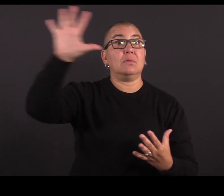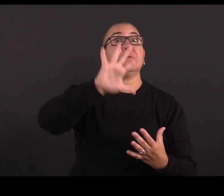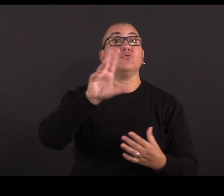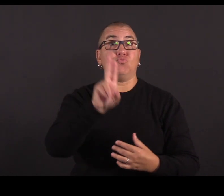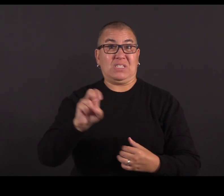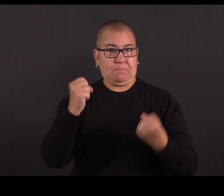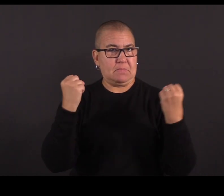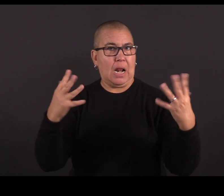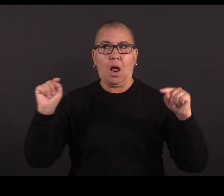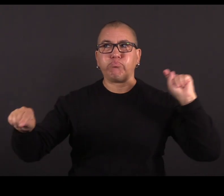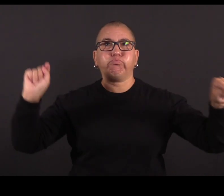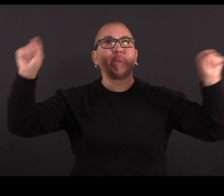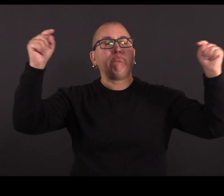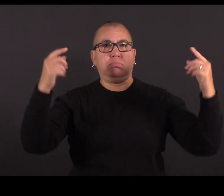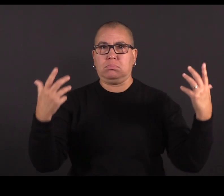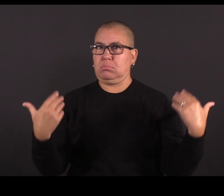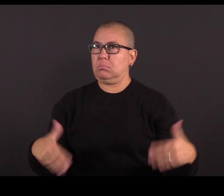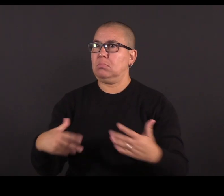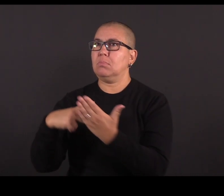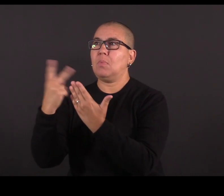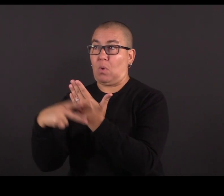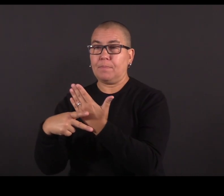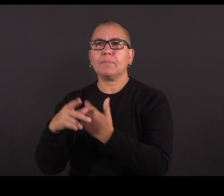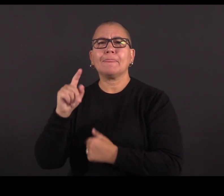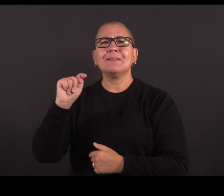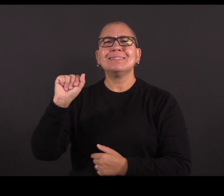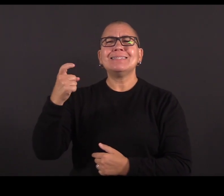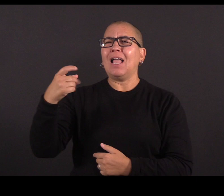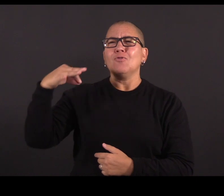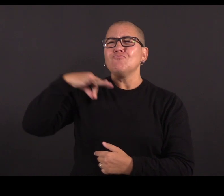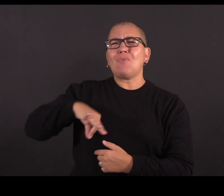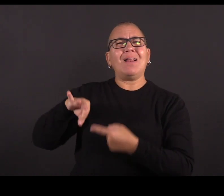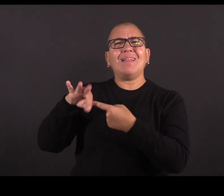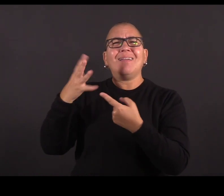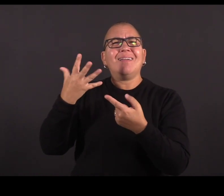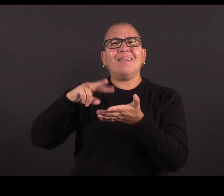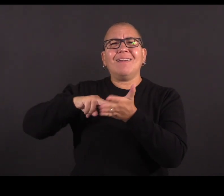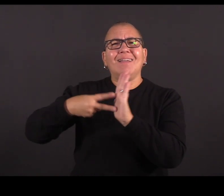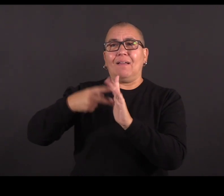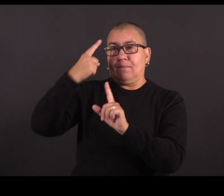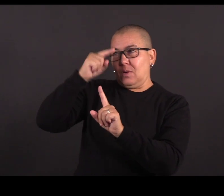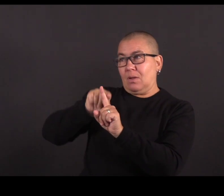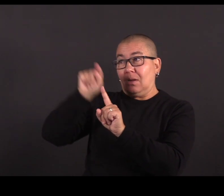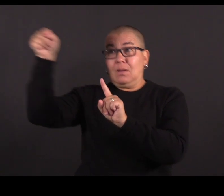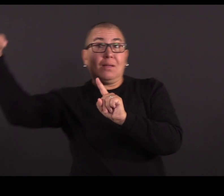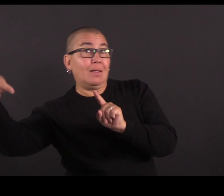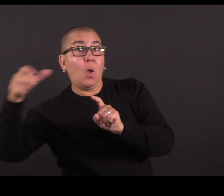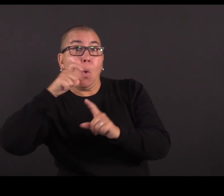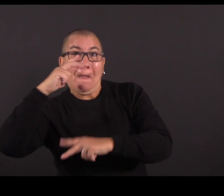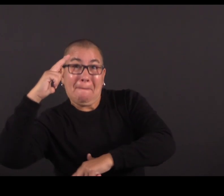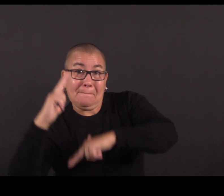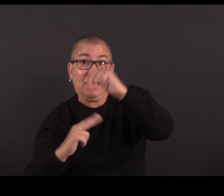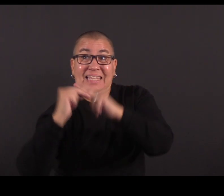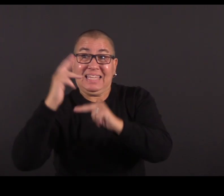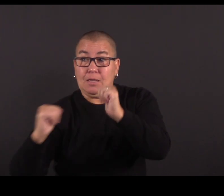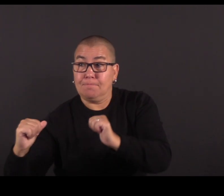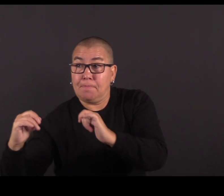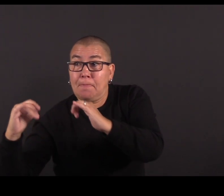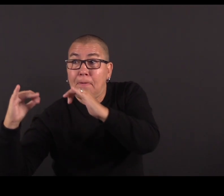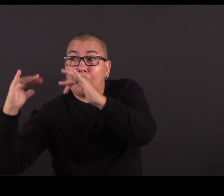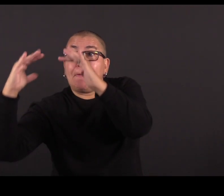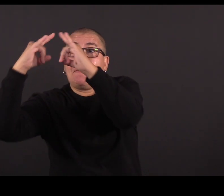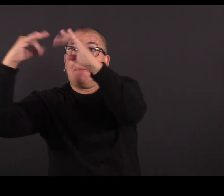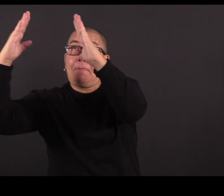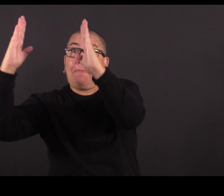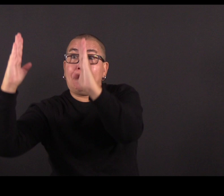This is a tax credit for investors to provide capital funding in exchange for a tax break, which allows the developer or